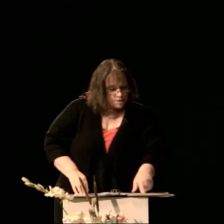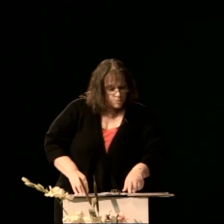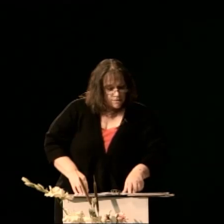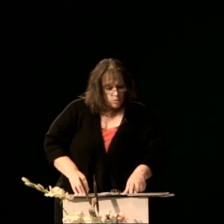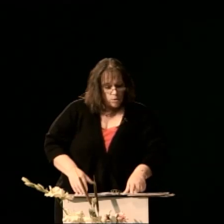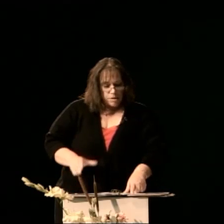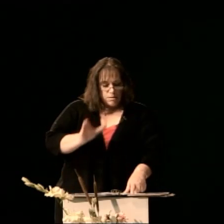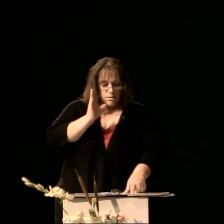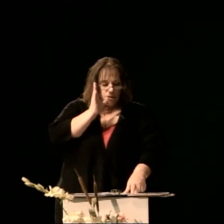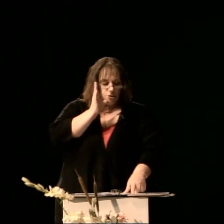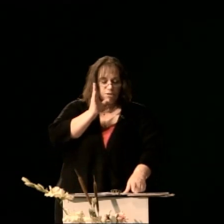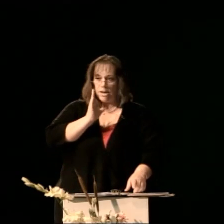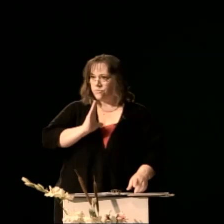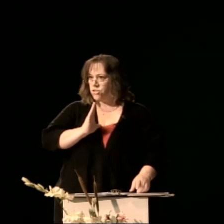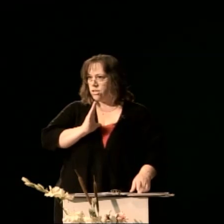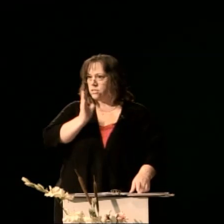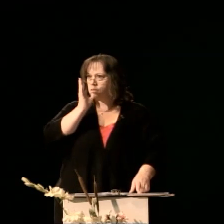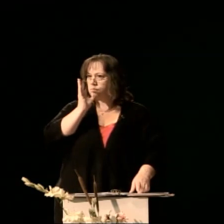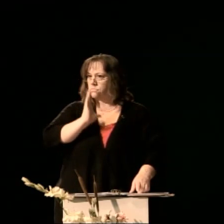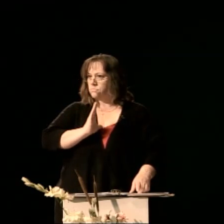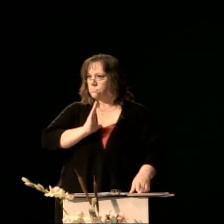have a woman who's down at the chest.